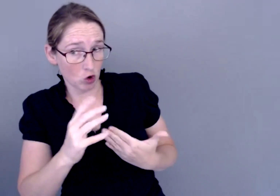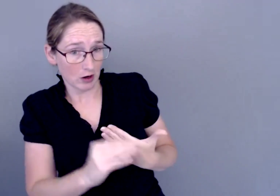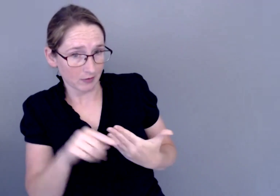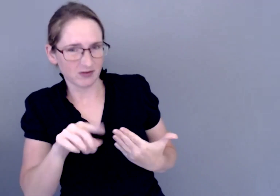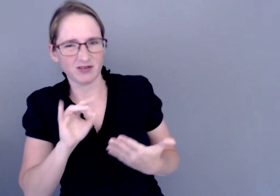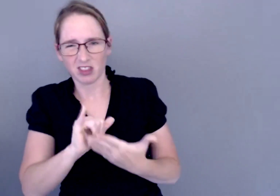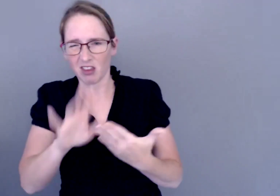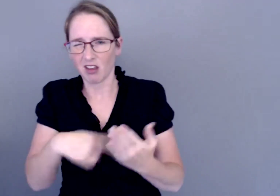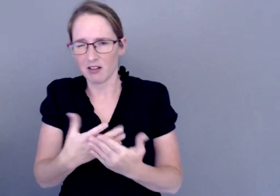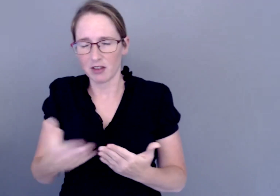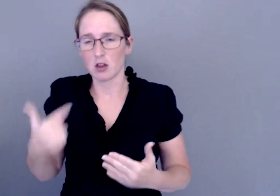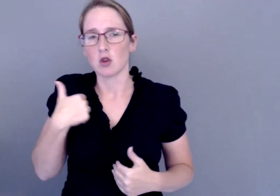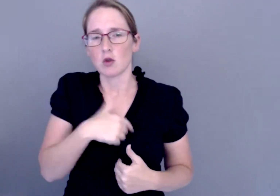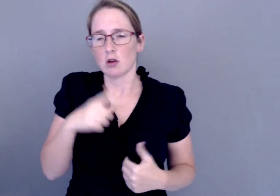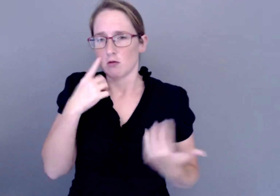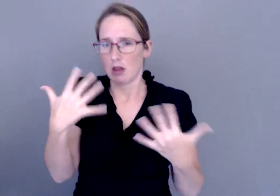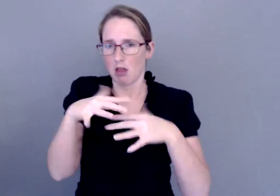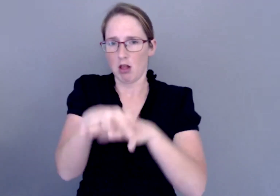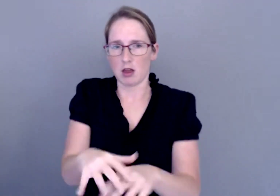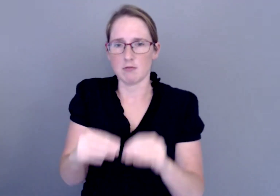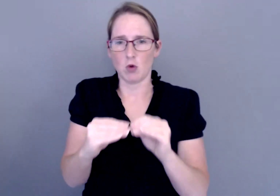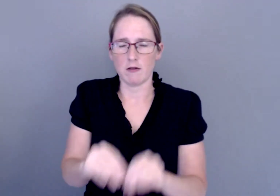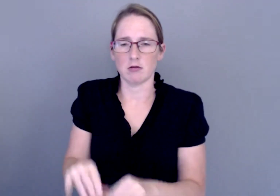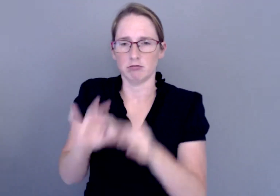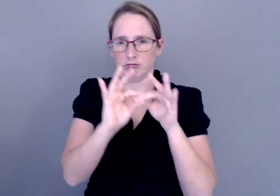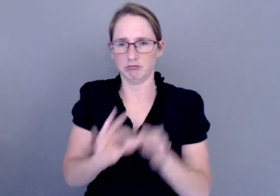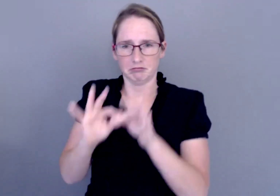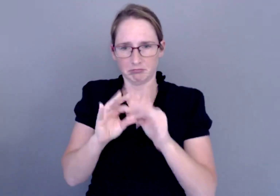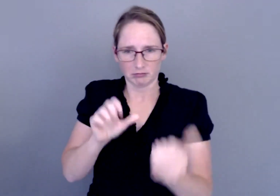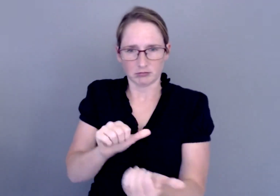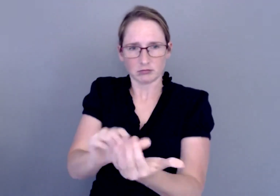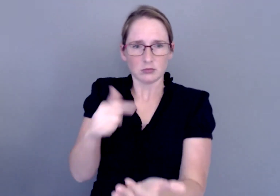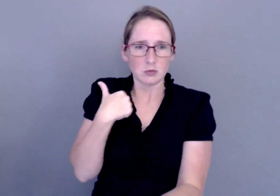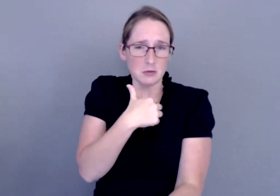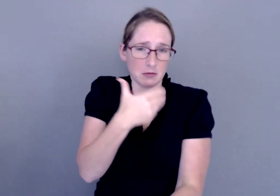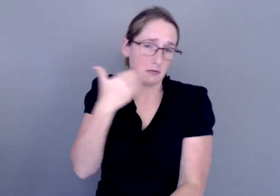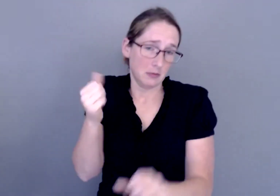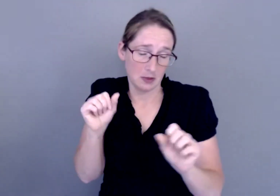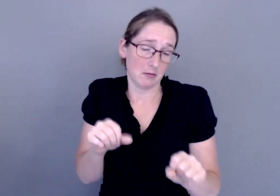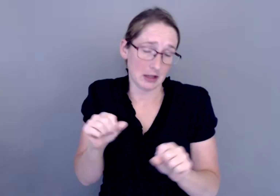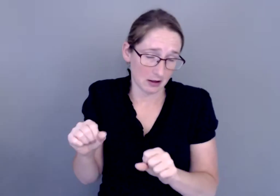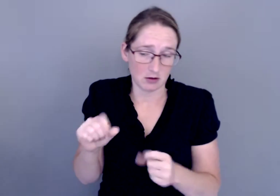Those kinds of things. So when we are aligned in more of a unified approach, we have a better ability to be able to do